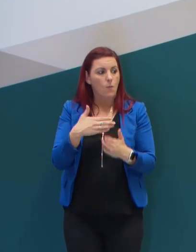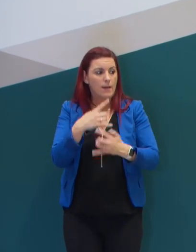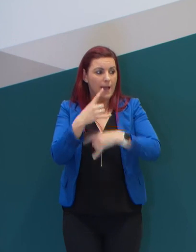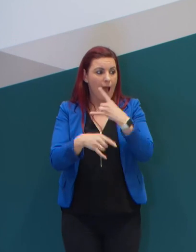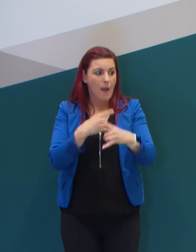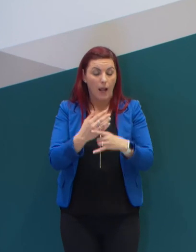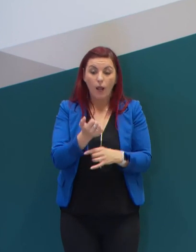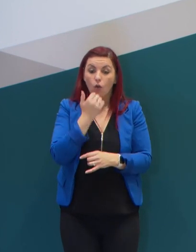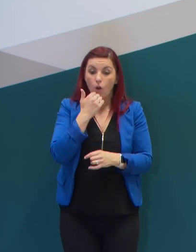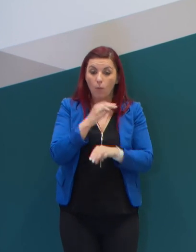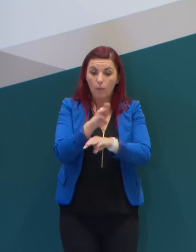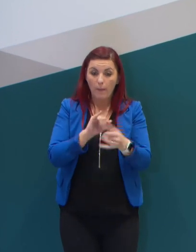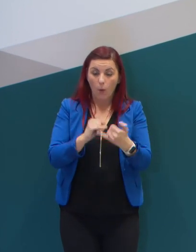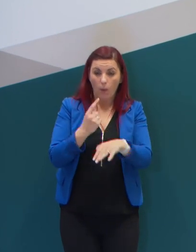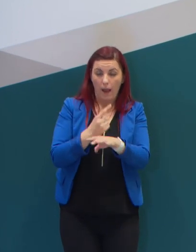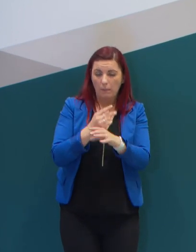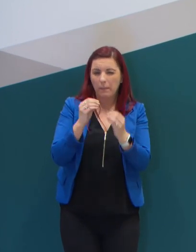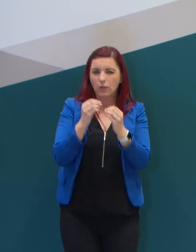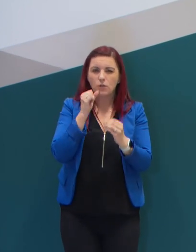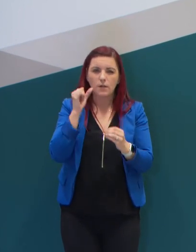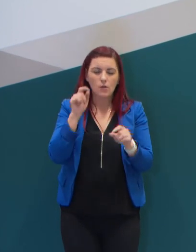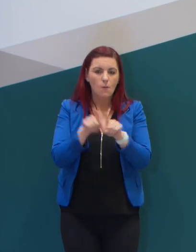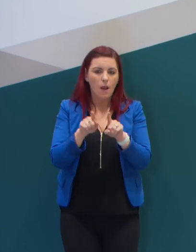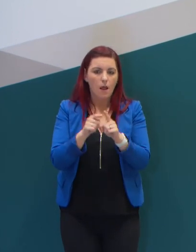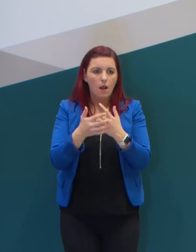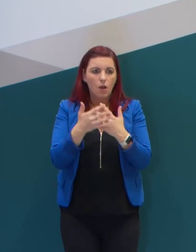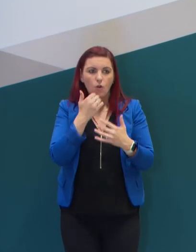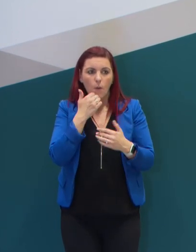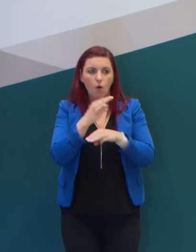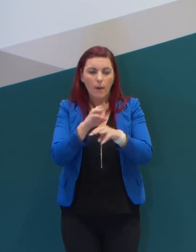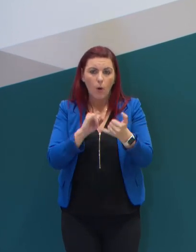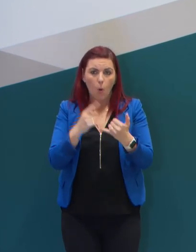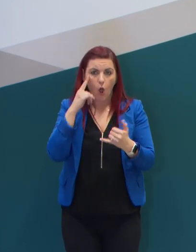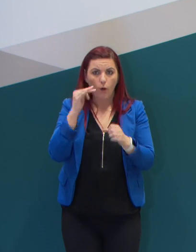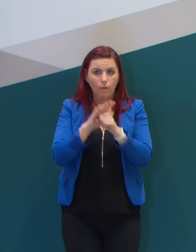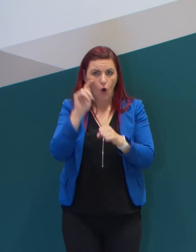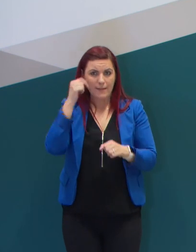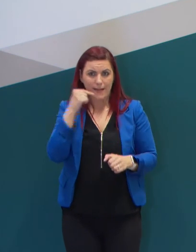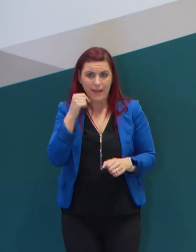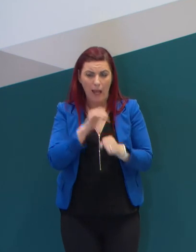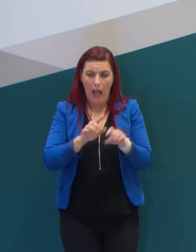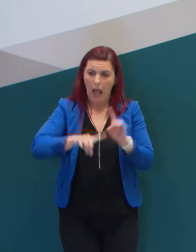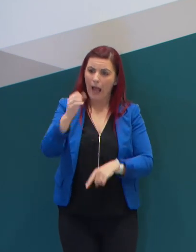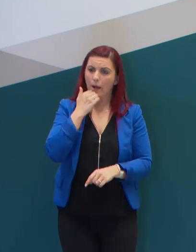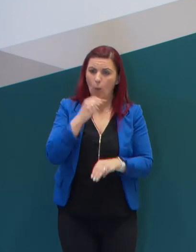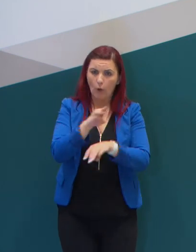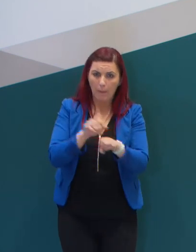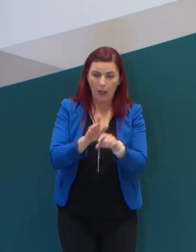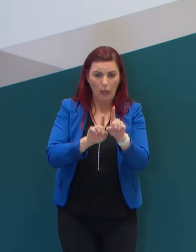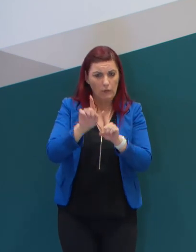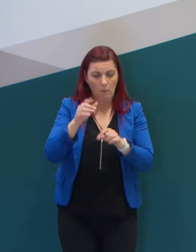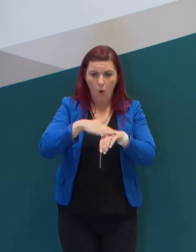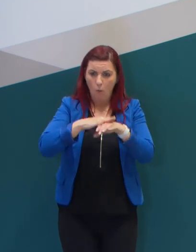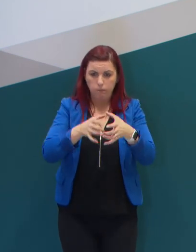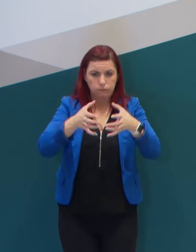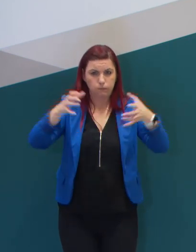number of people, and I gave you an indication of that yesterday evening, who are seeking testing has been very large. A very significant increase in number of people coming